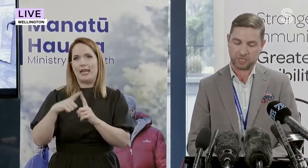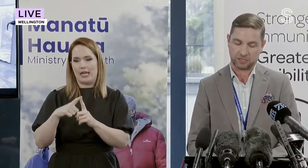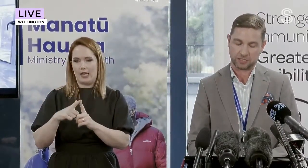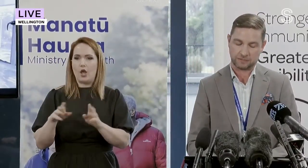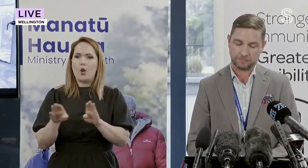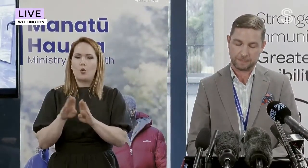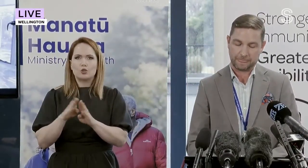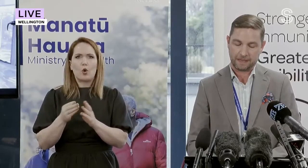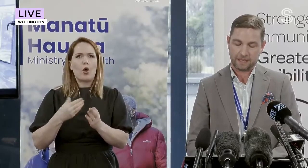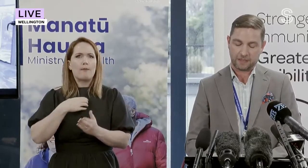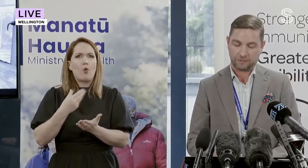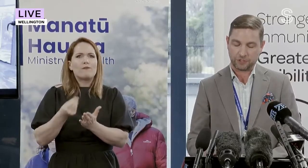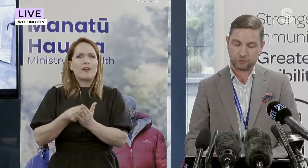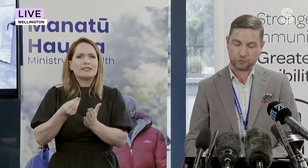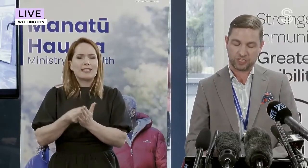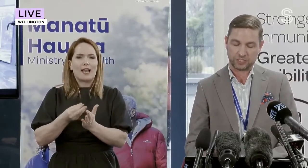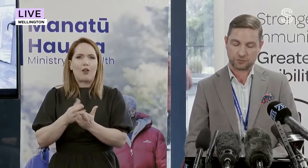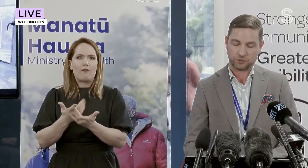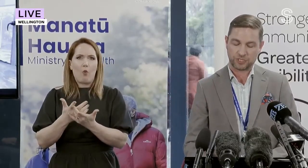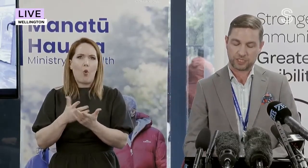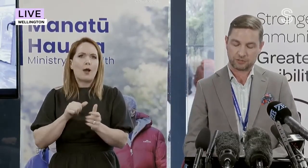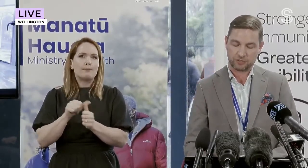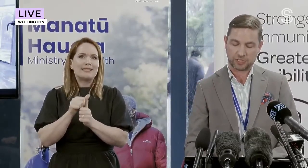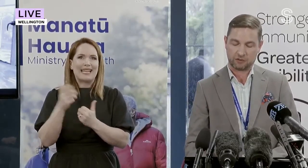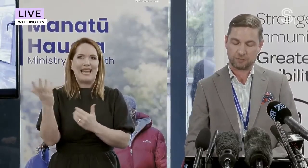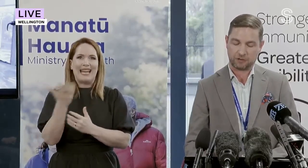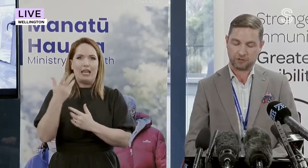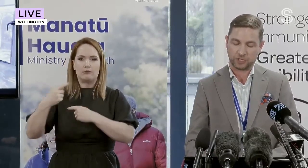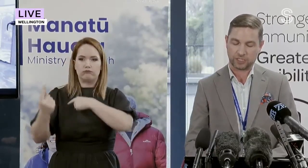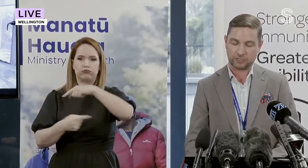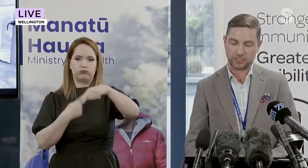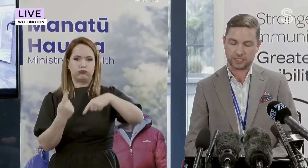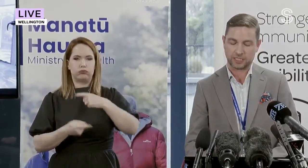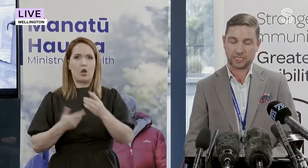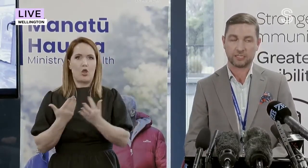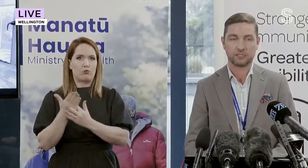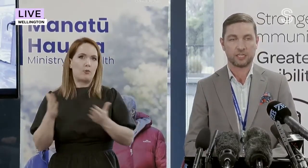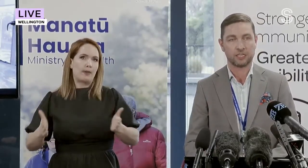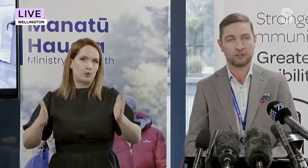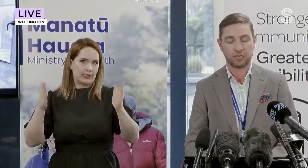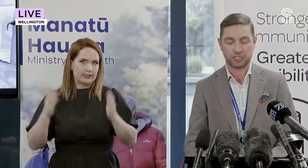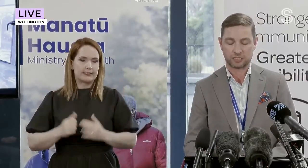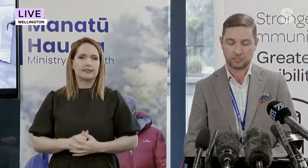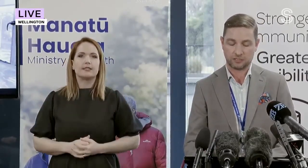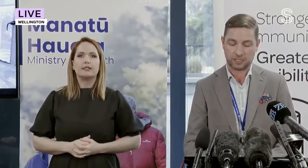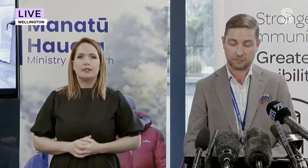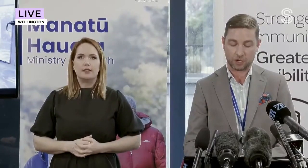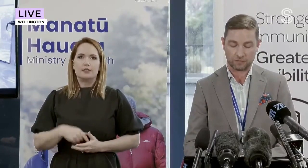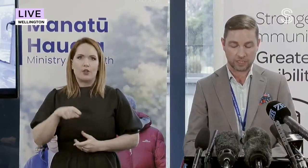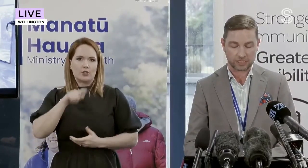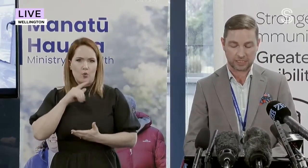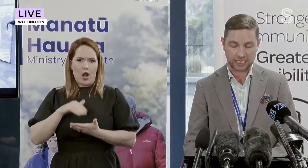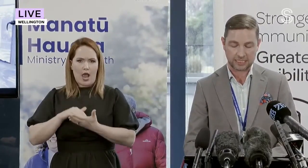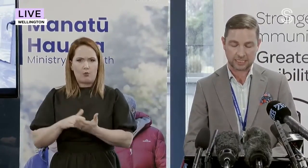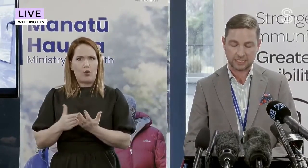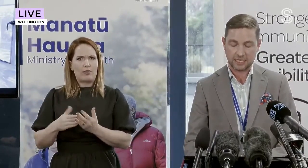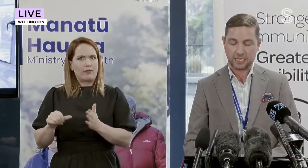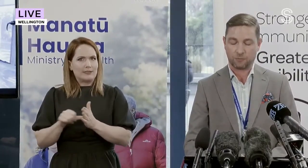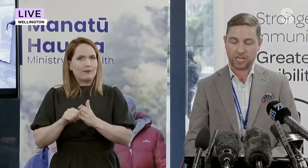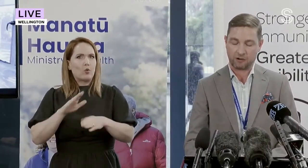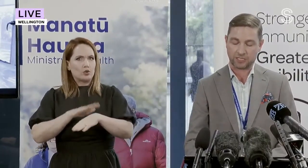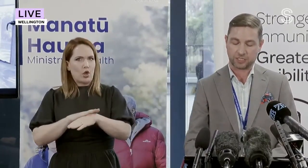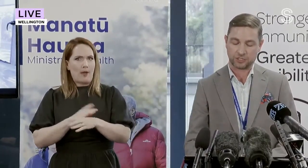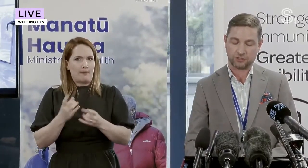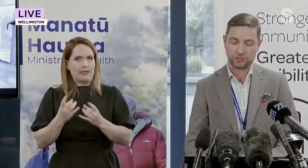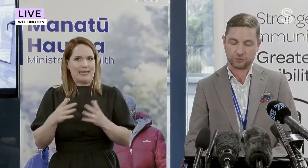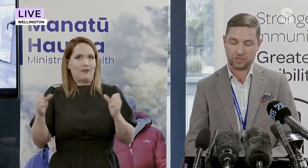the winter months. The first 4 weeks will see us through this current period of winter illnesses and increased COVID-19 cases, and